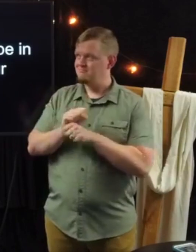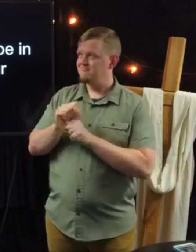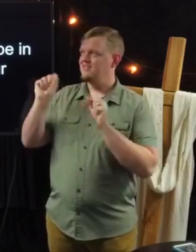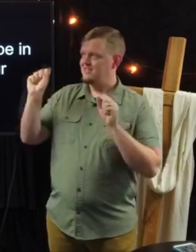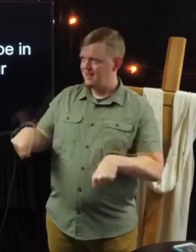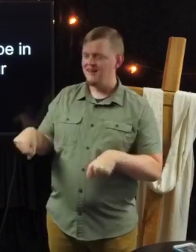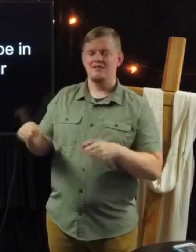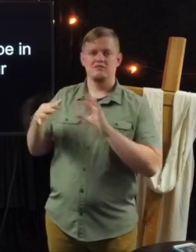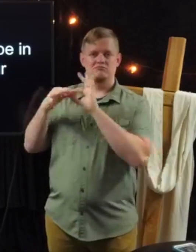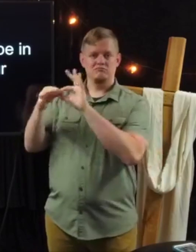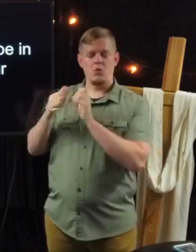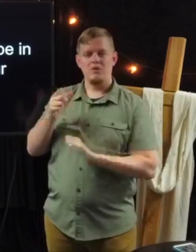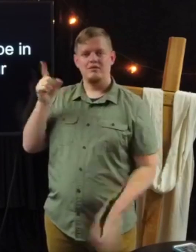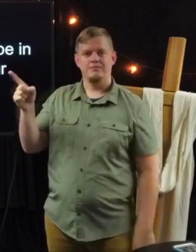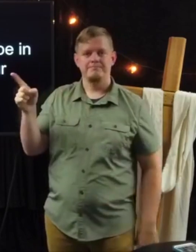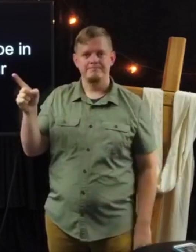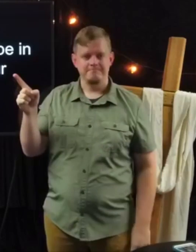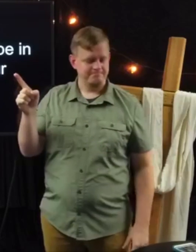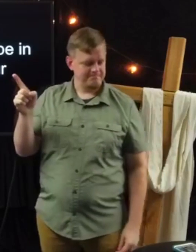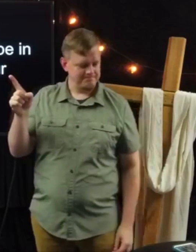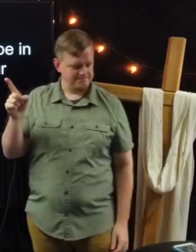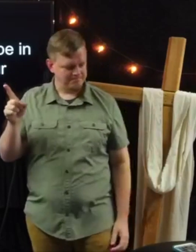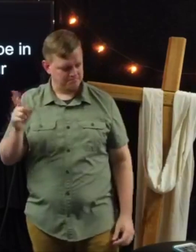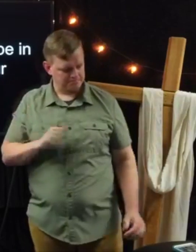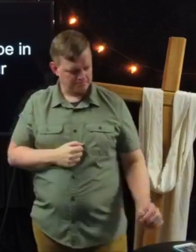we can relate with him.